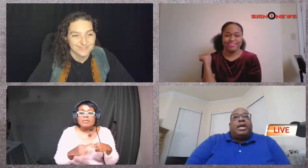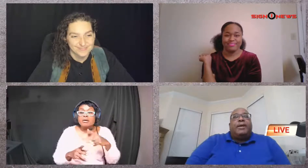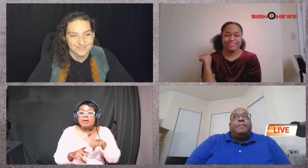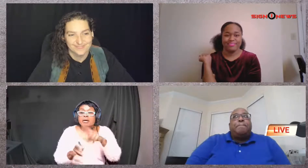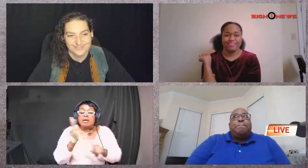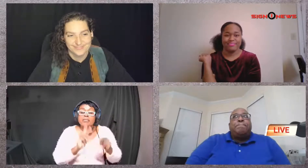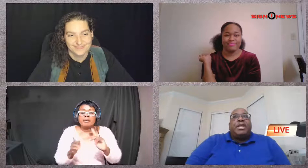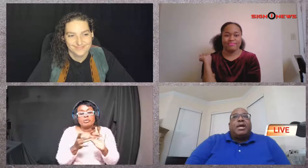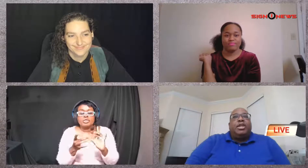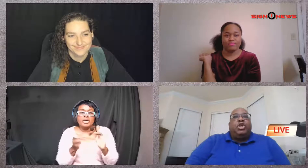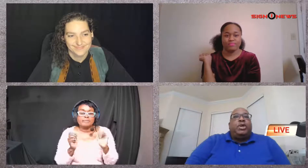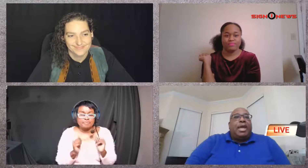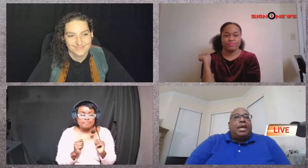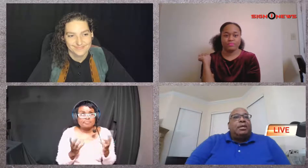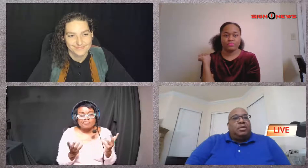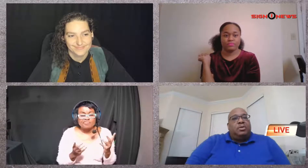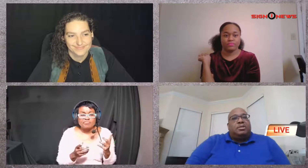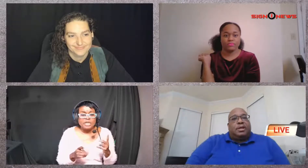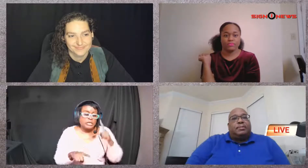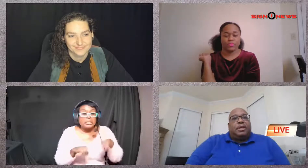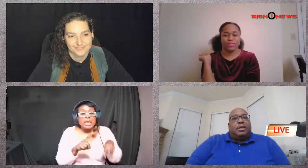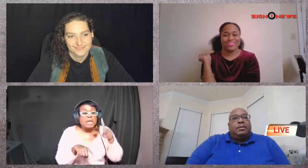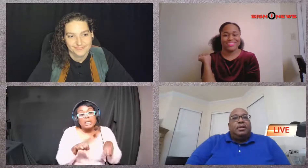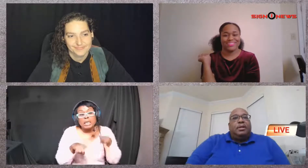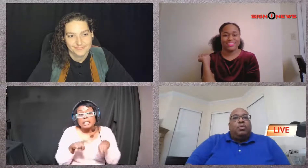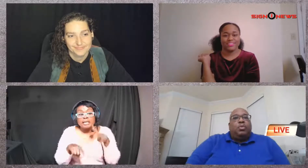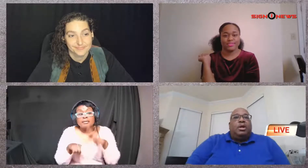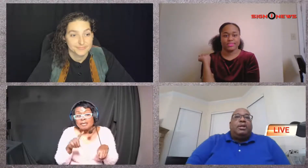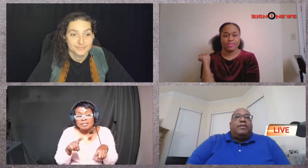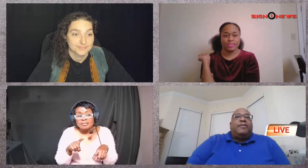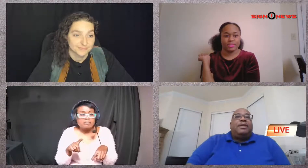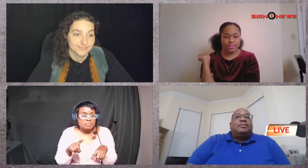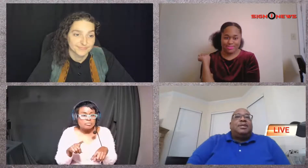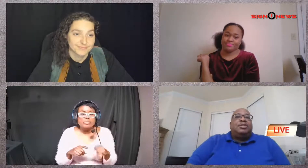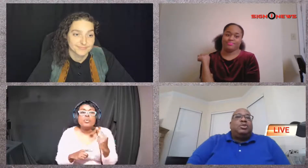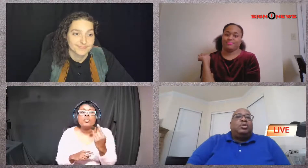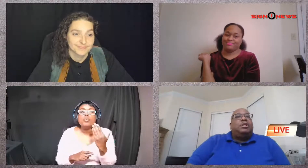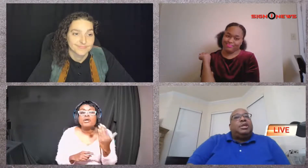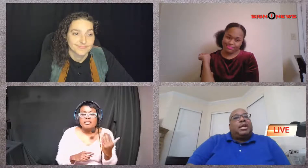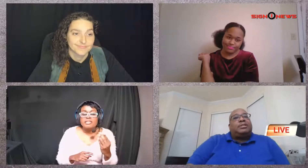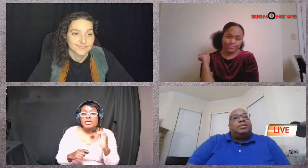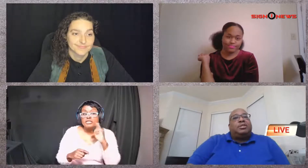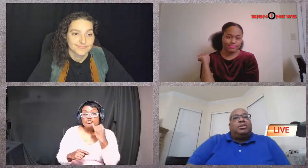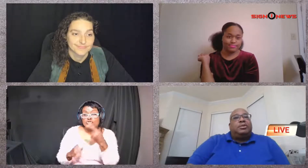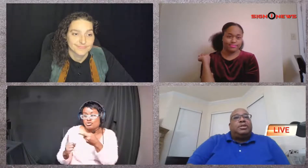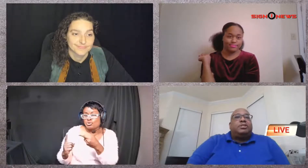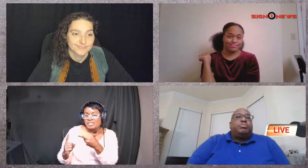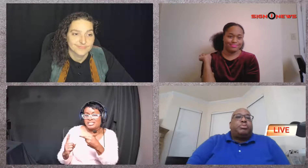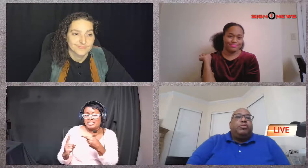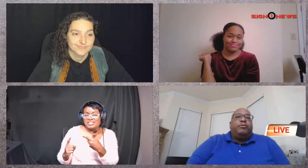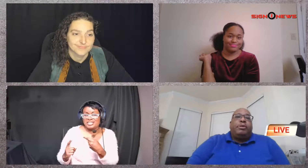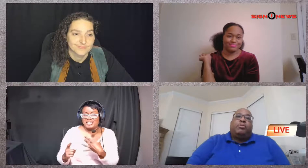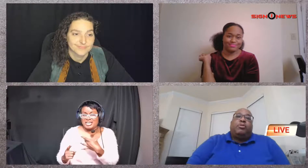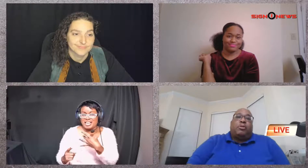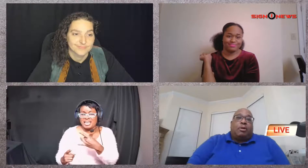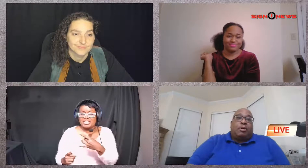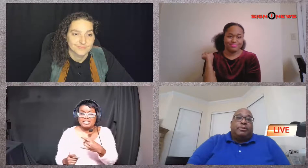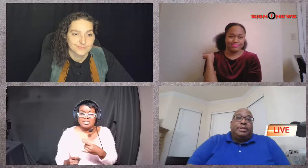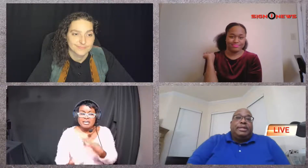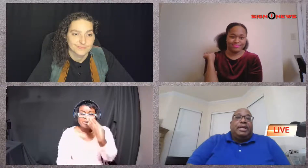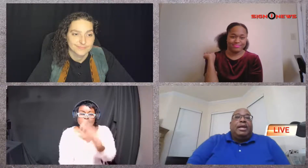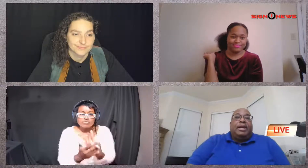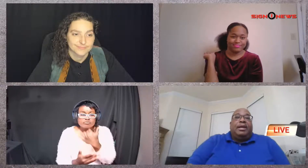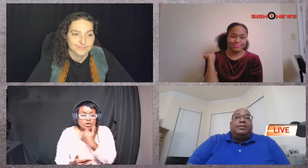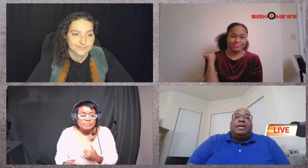people say you can't do something, one of the things that Julia likes to do is to prove people